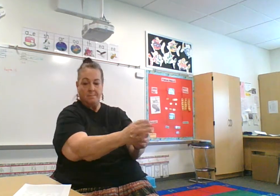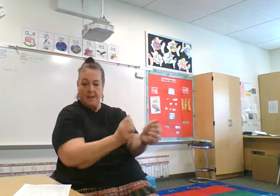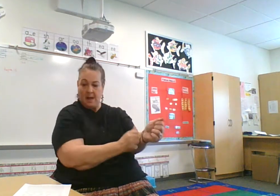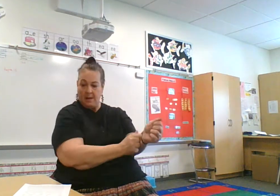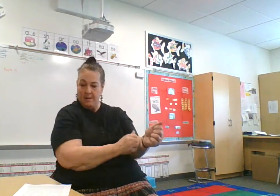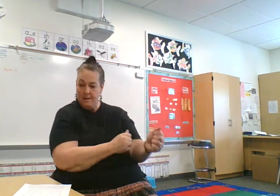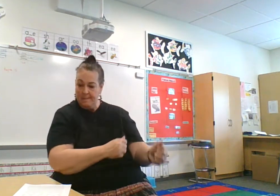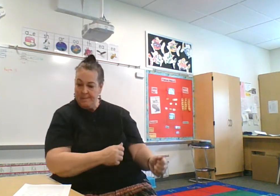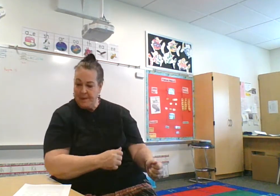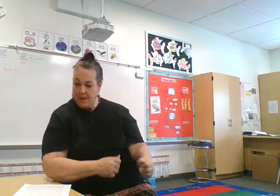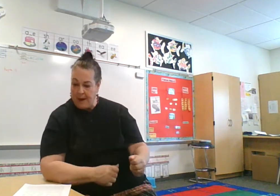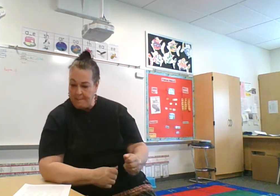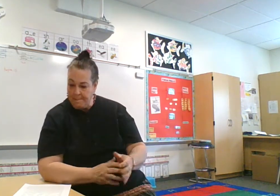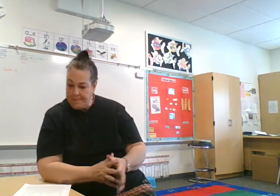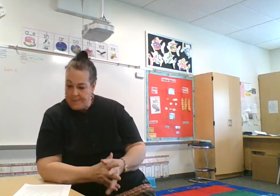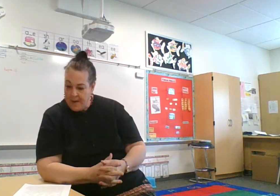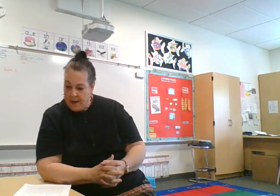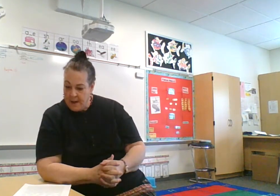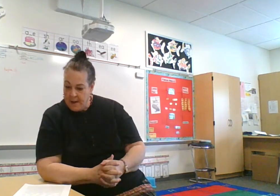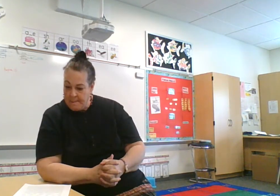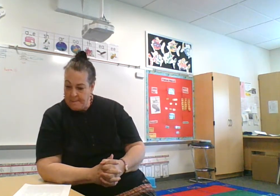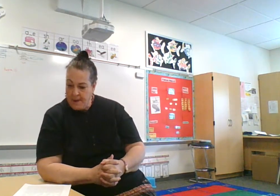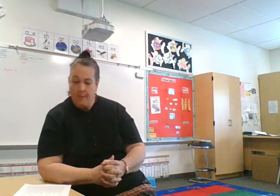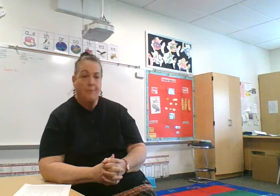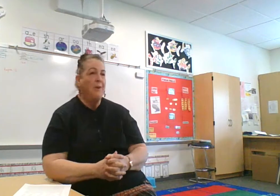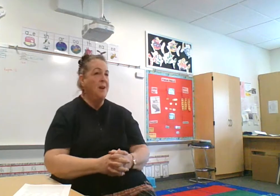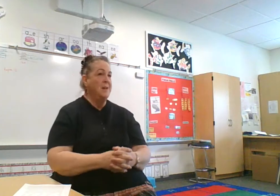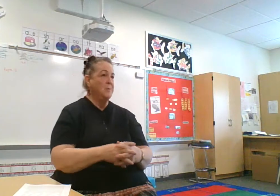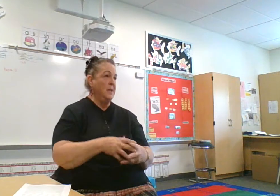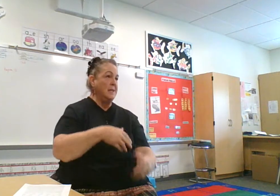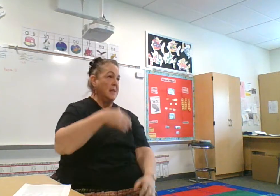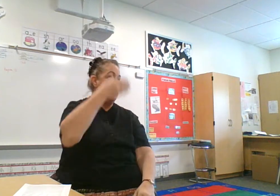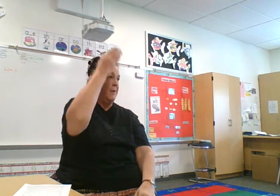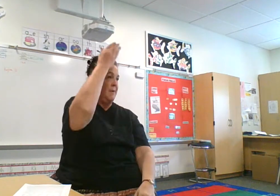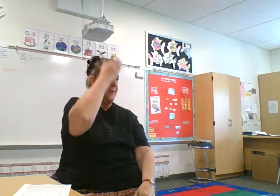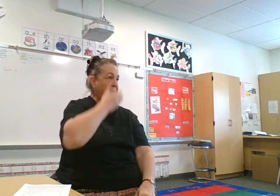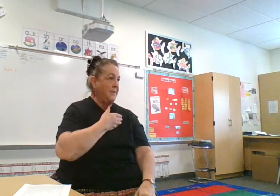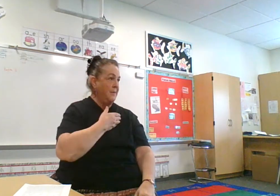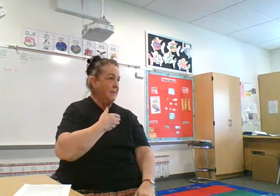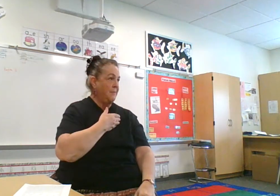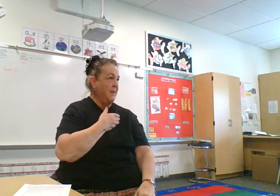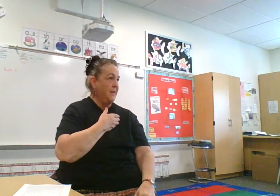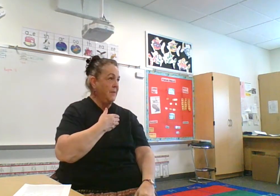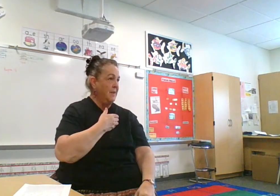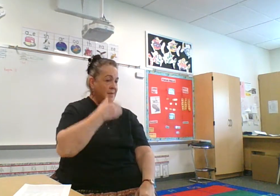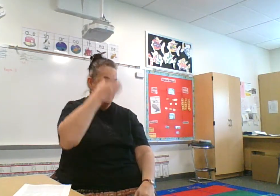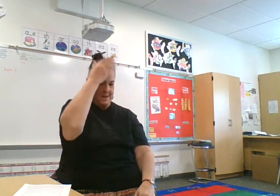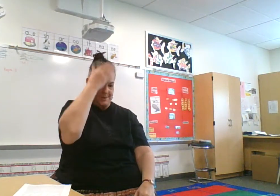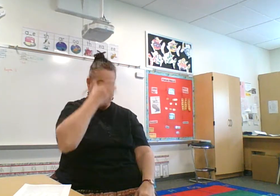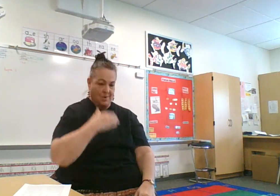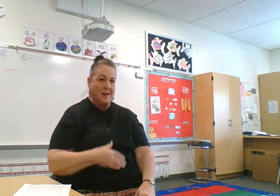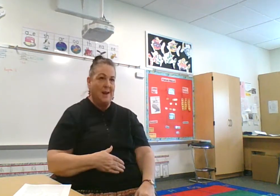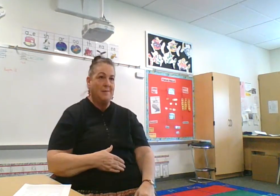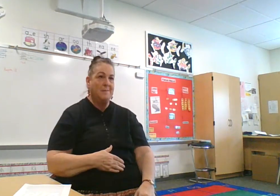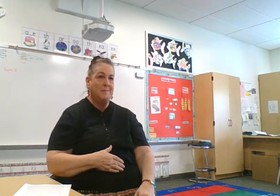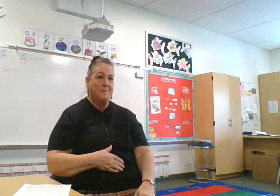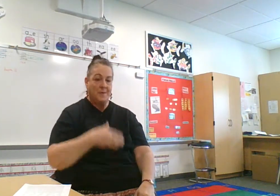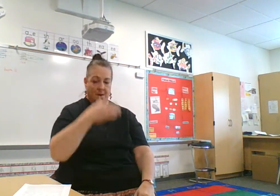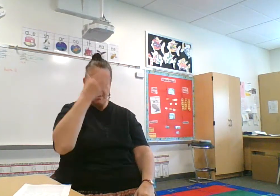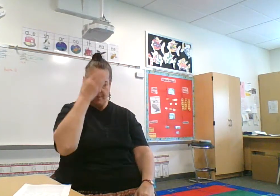Behind. Okay. Front is real easy. Front. Just comes straight down.